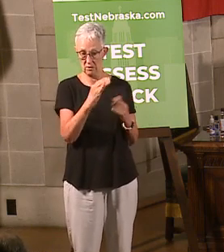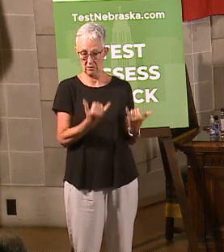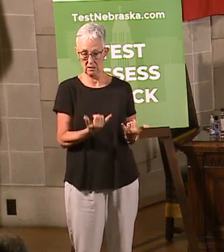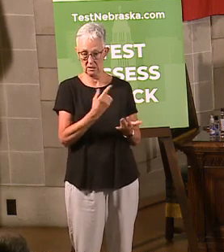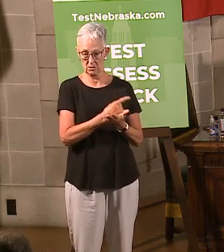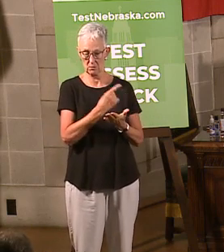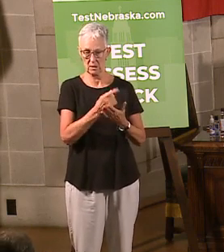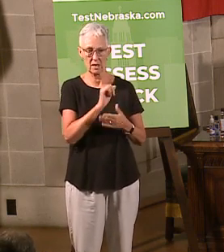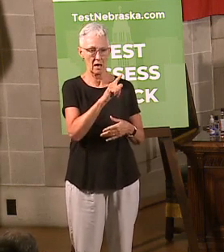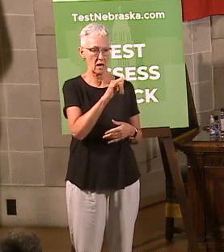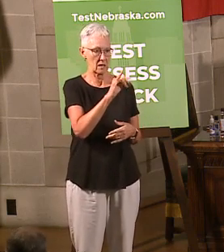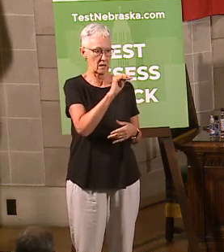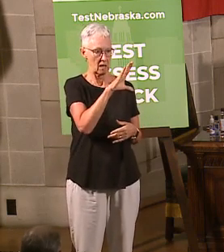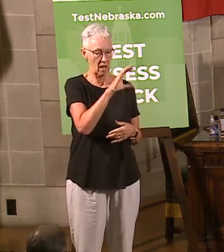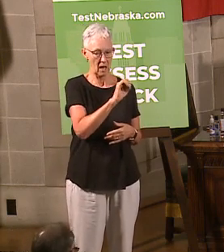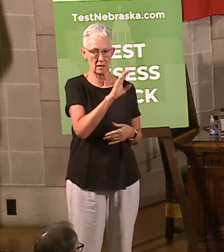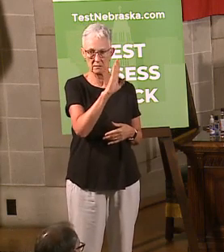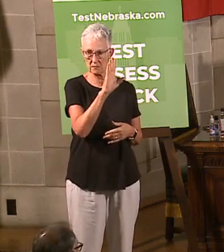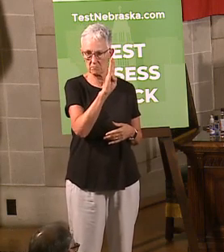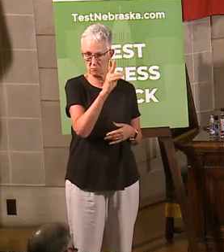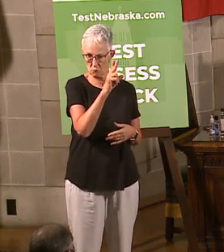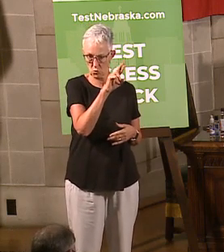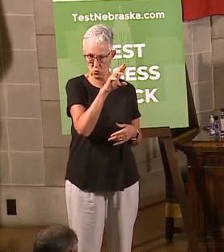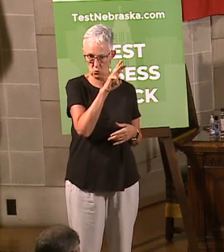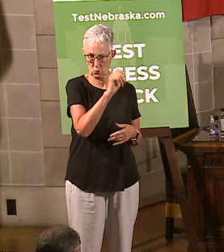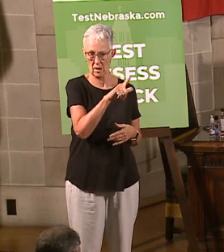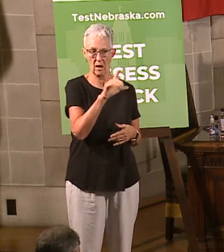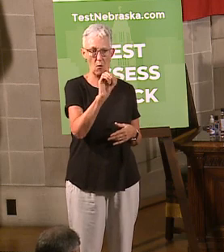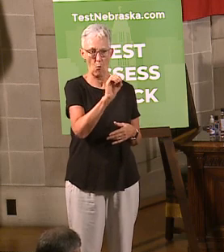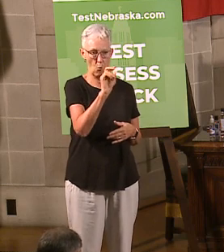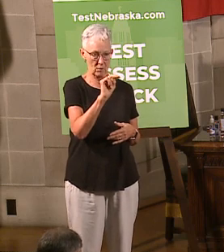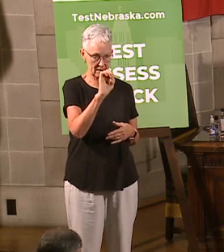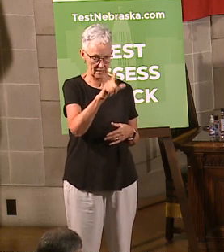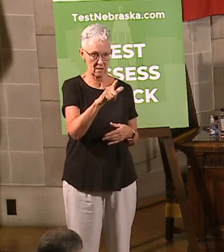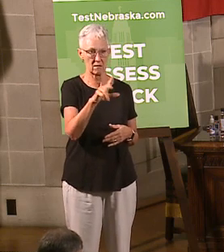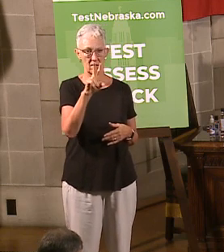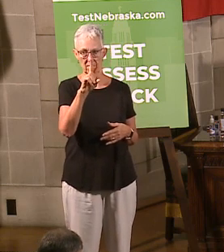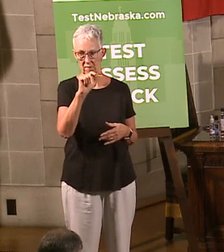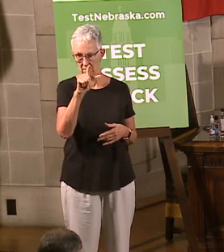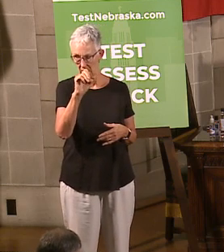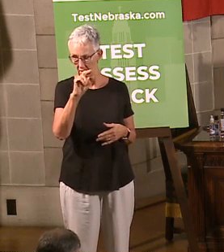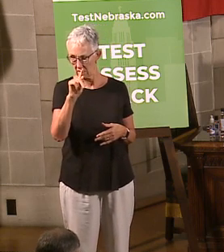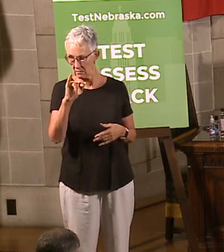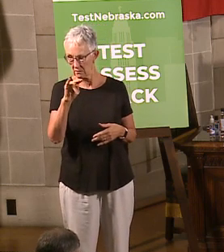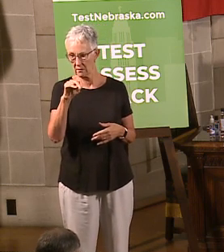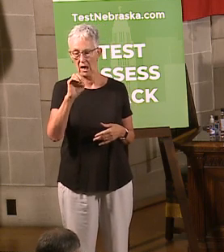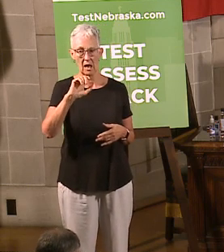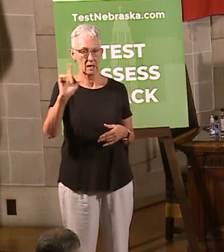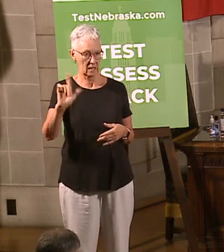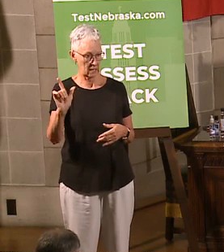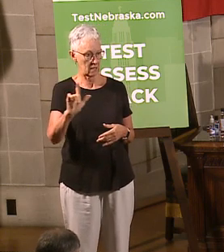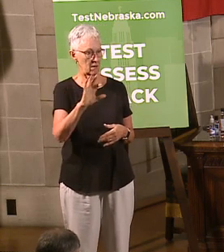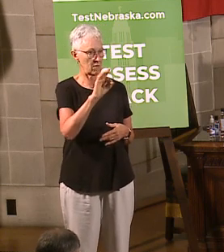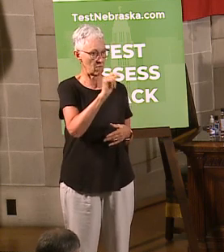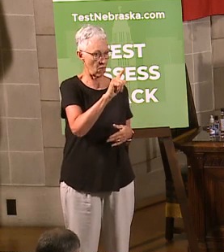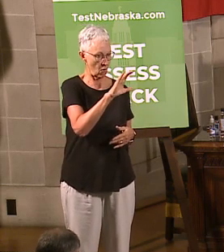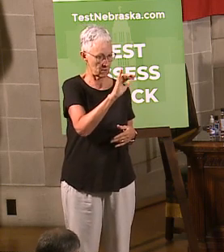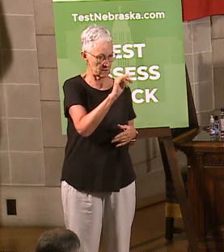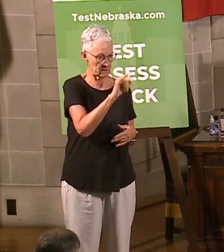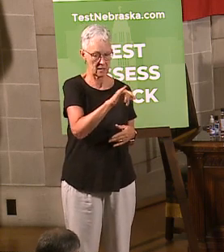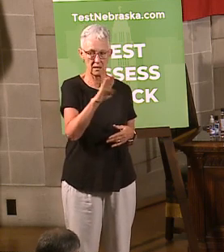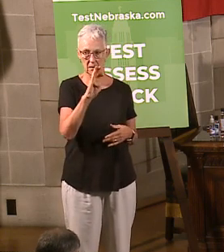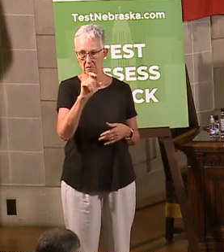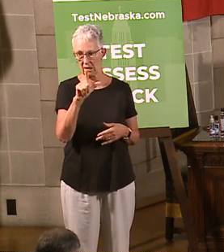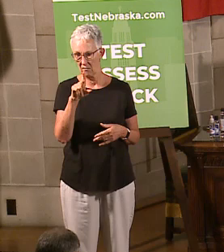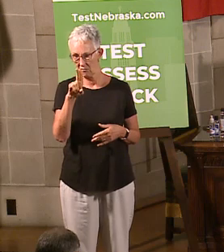Scottsbluff, Sidney, Burwell, Kearney, Norfolk, O'Neill, Valentine, Columbus, York, Lincoln, Falls City, Bellevue, and Omaha. So